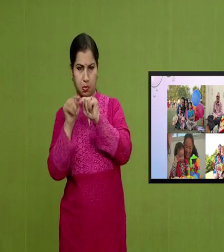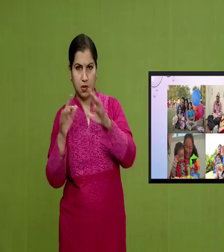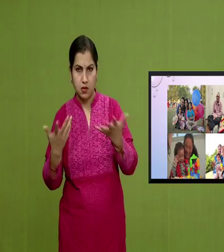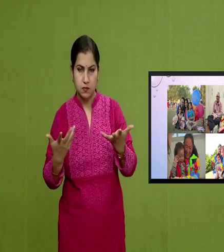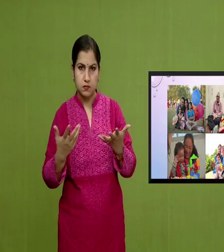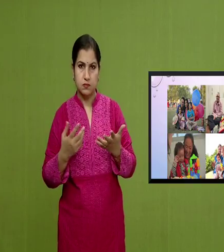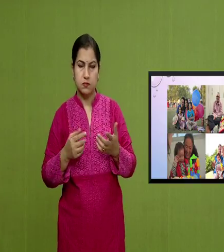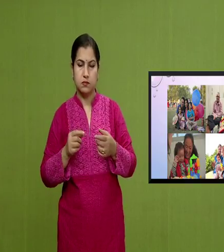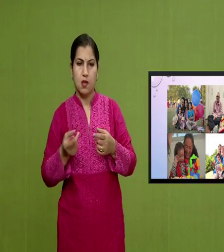interference,